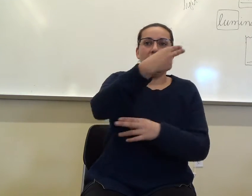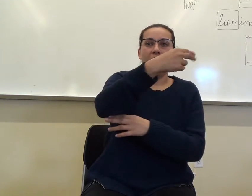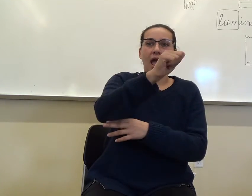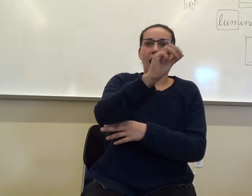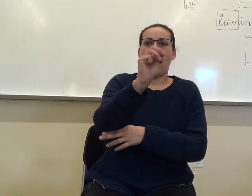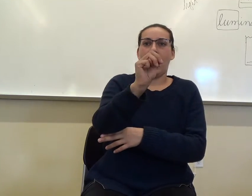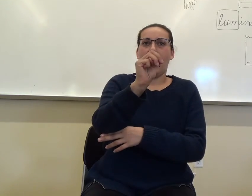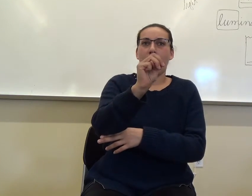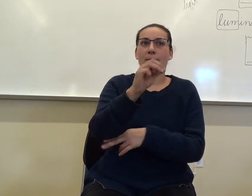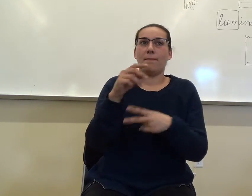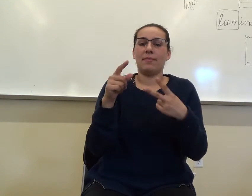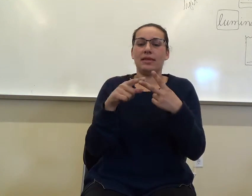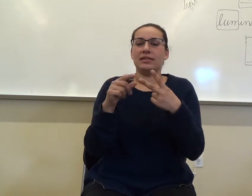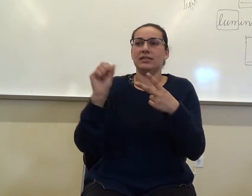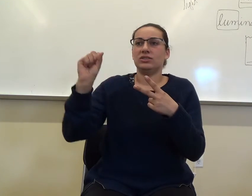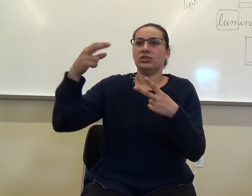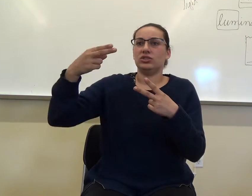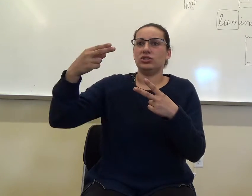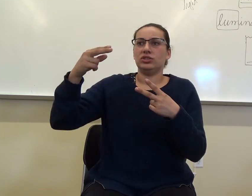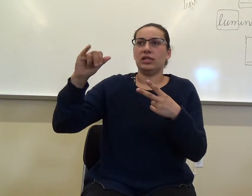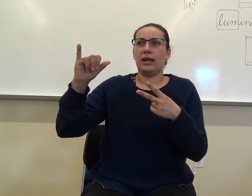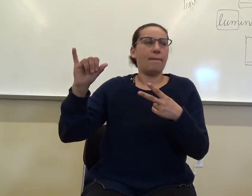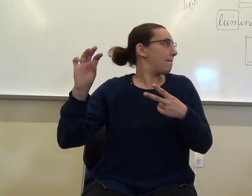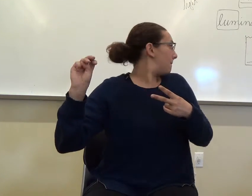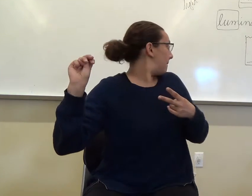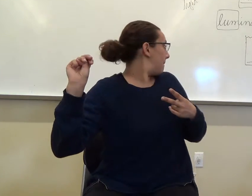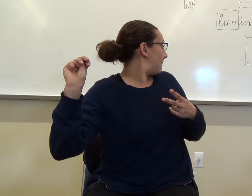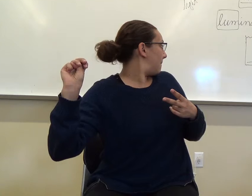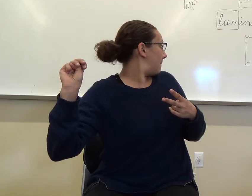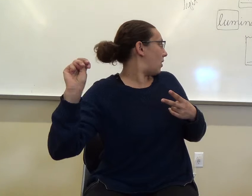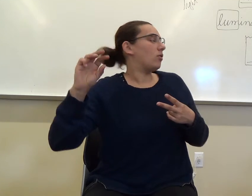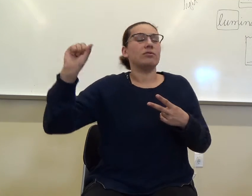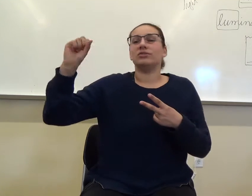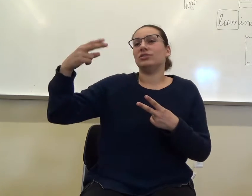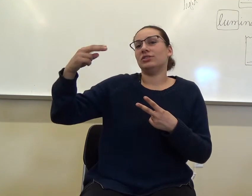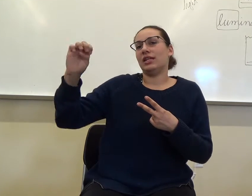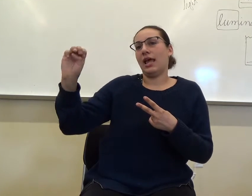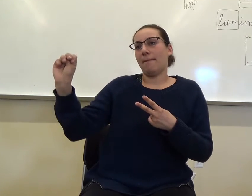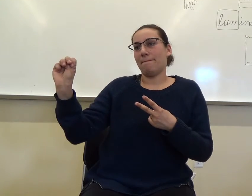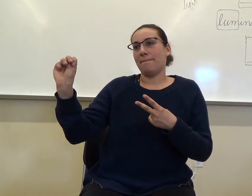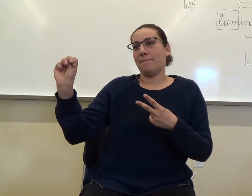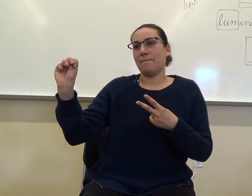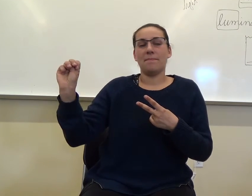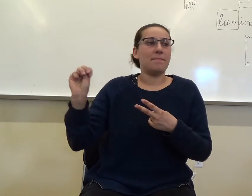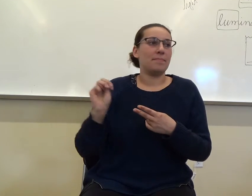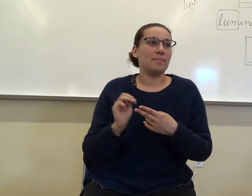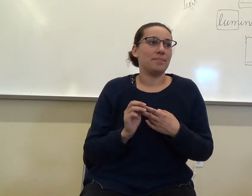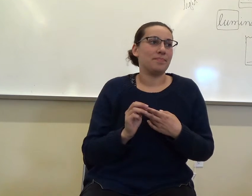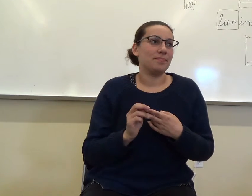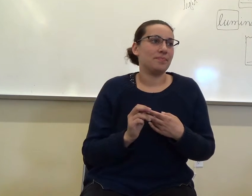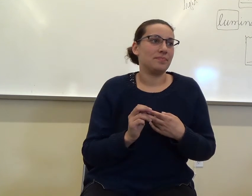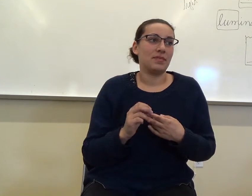And somehow the idea is, and I'm no biblical scholar, believe